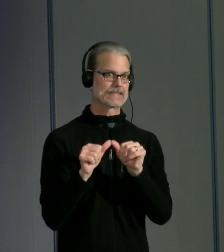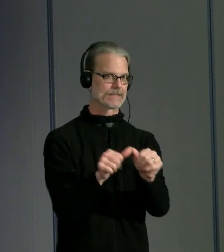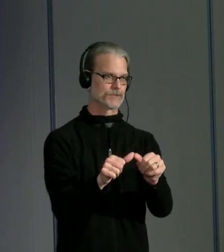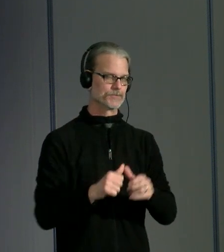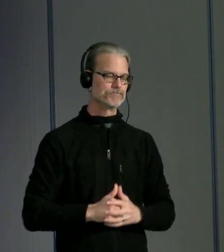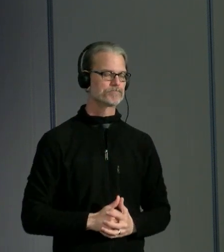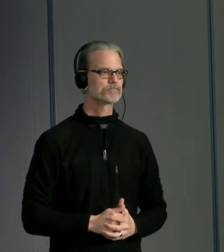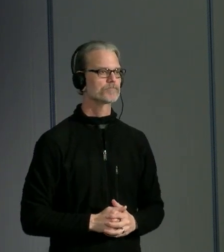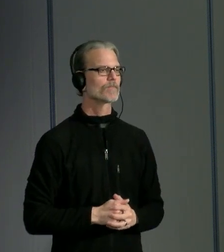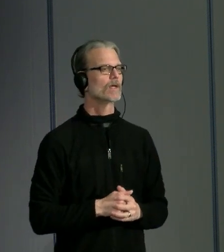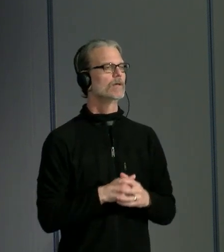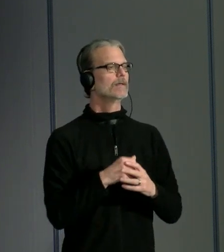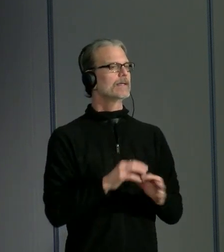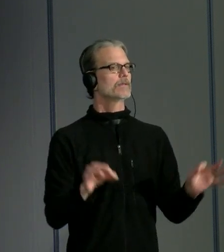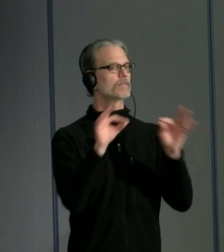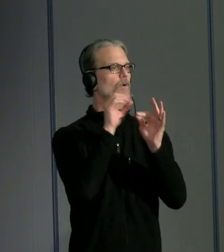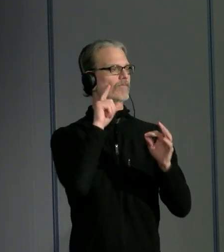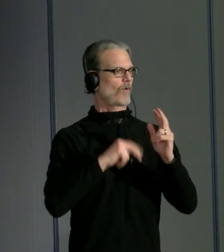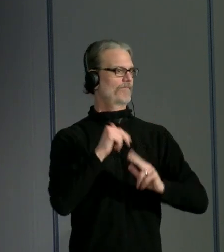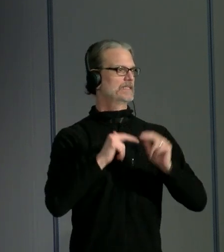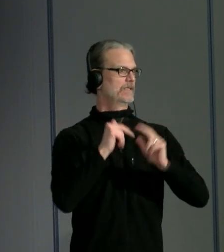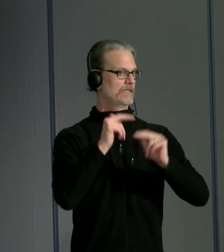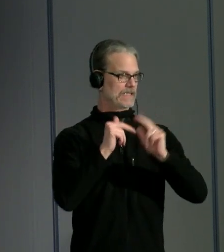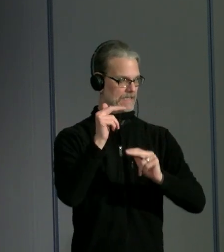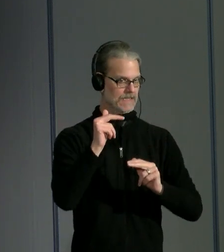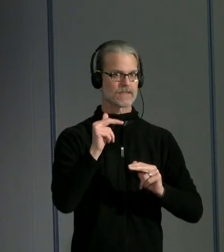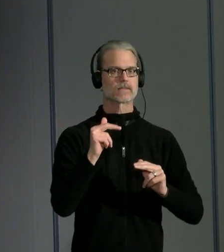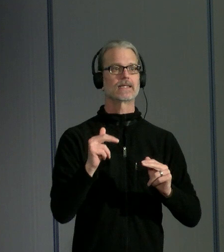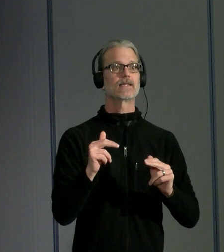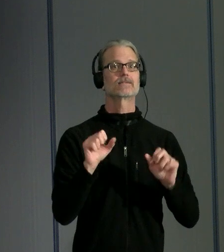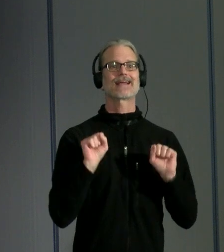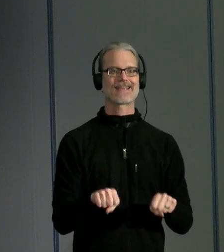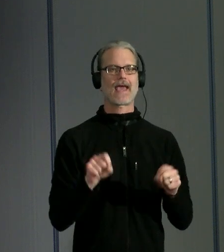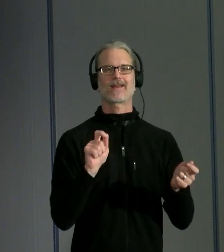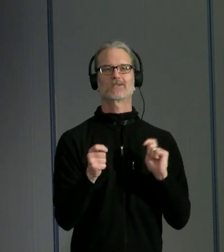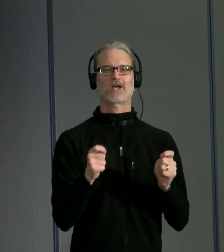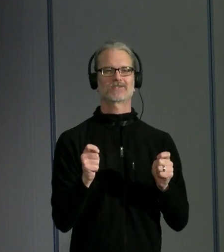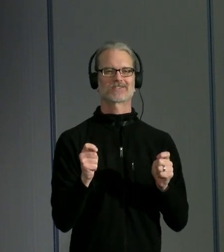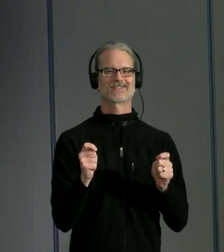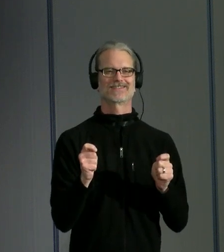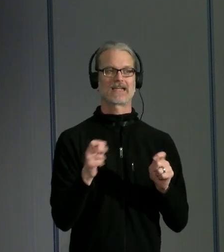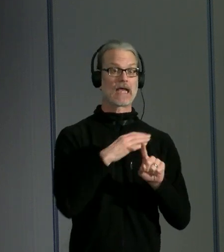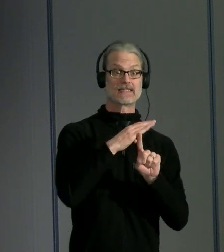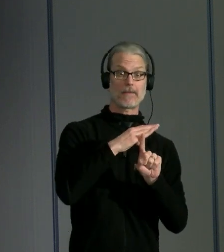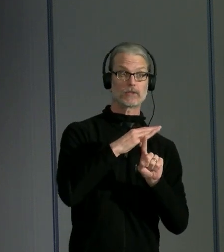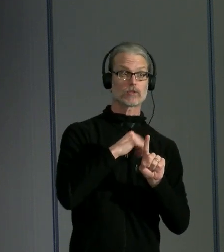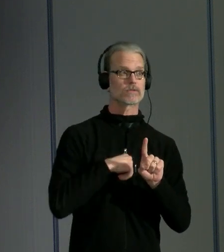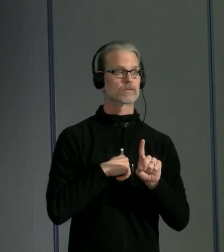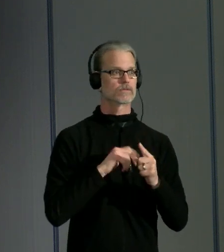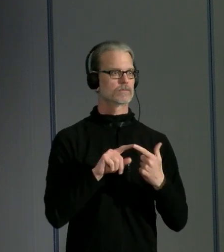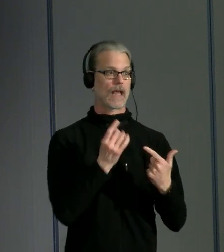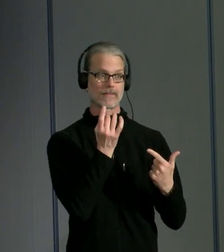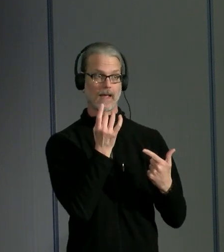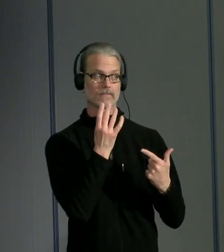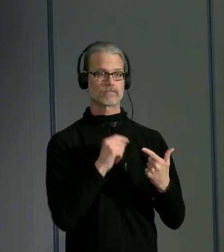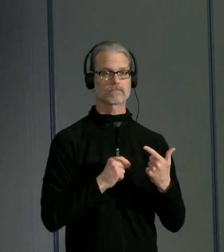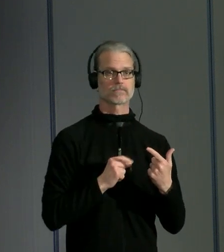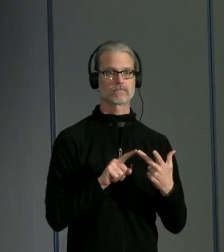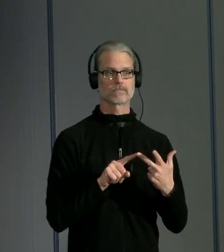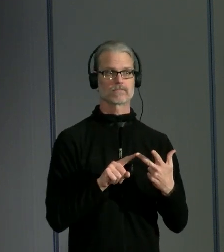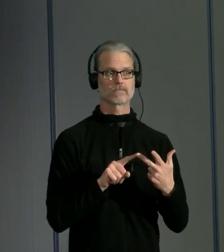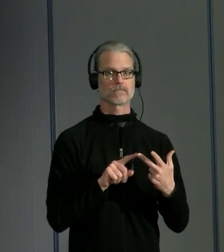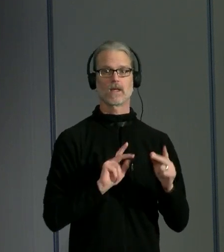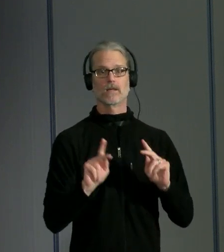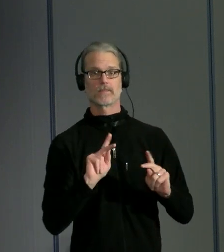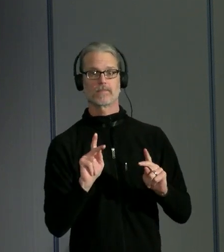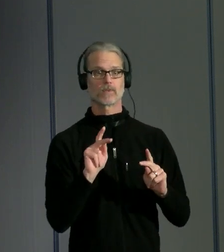I think an important key for facilities is adjustability, whether that's with the temperature, whether that's with the lighting, having